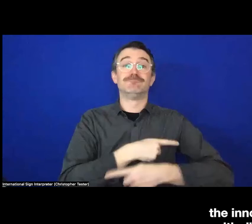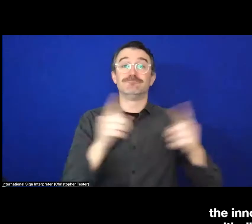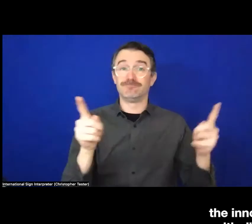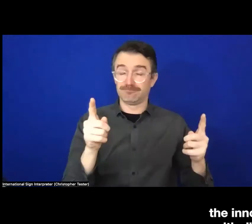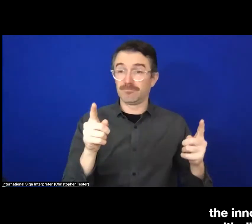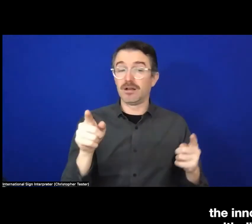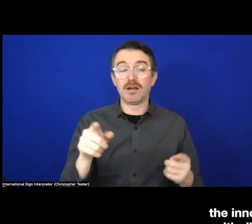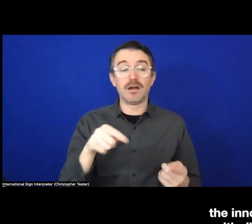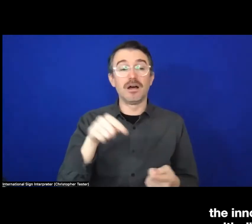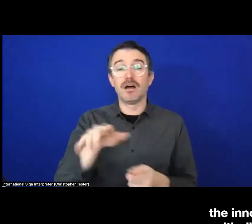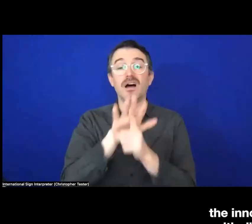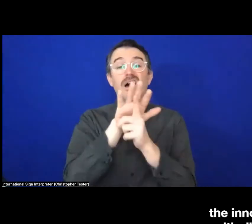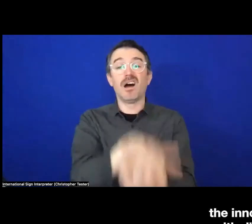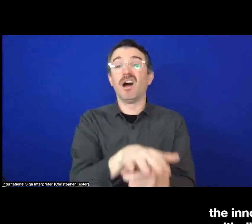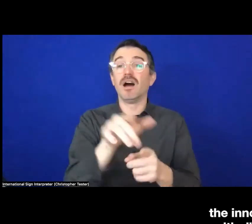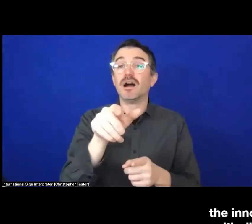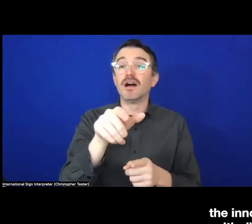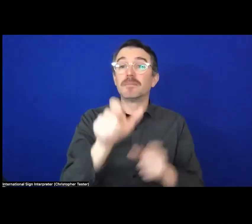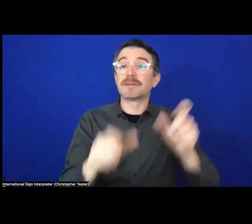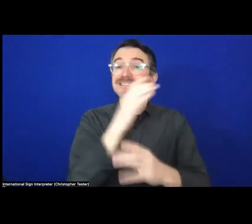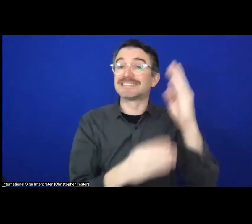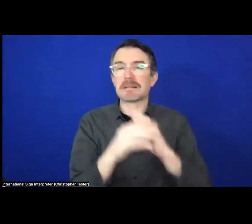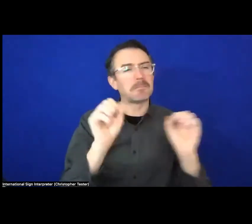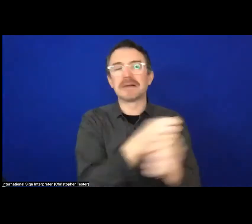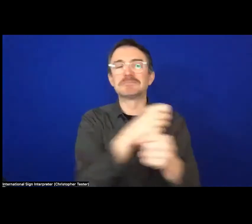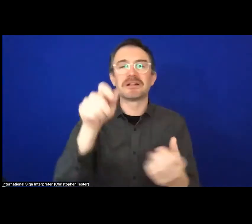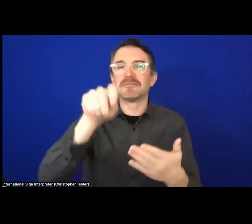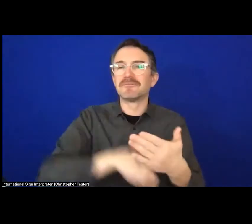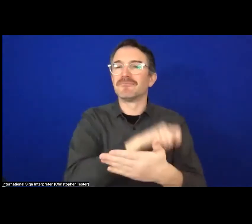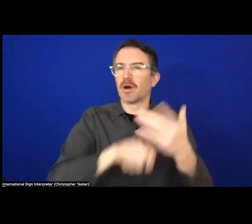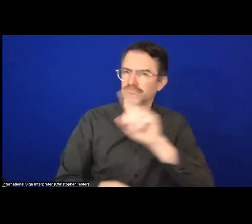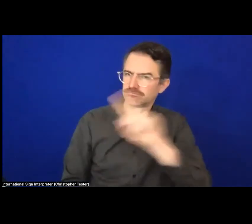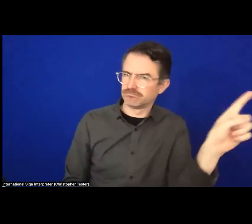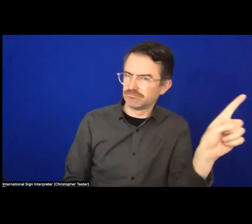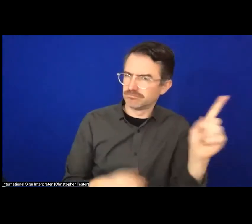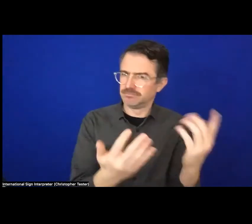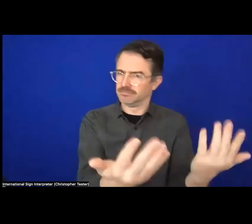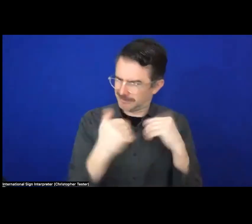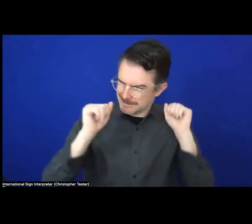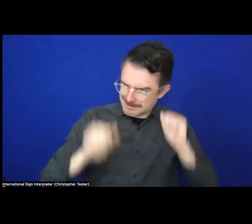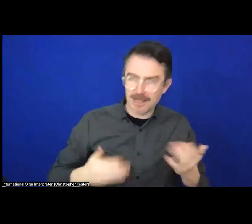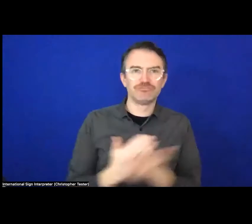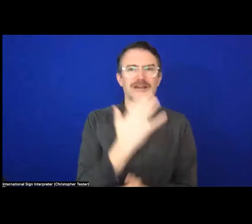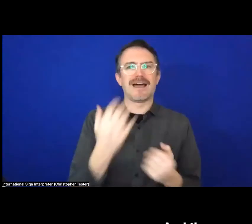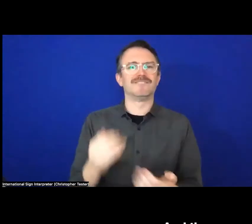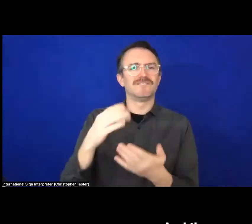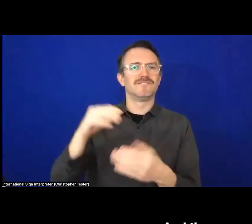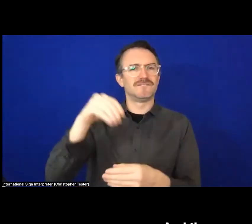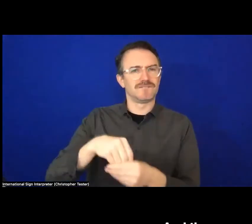increase the Indonesian persons with disability in holding general election in